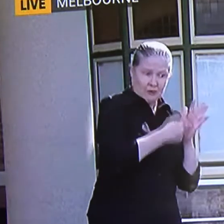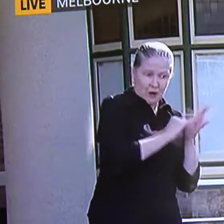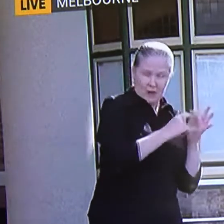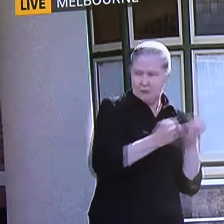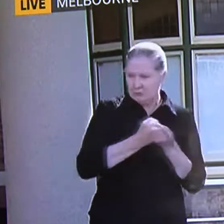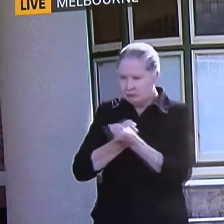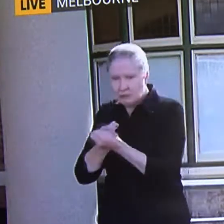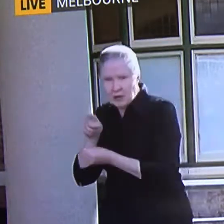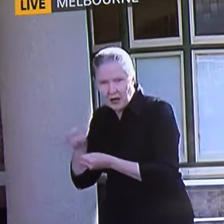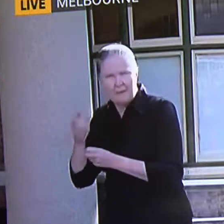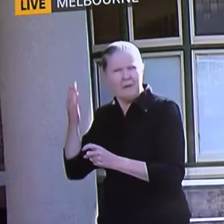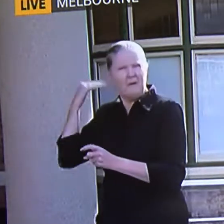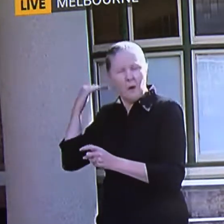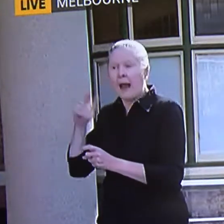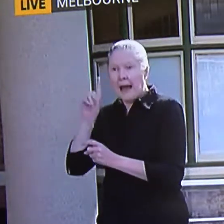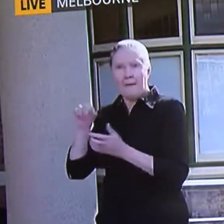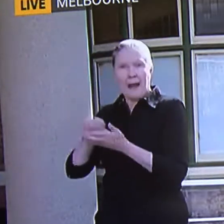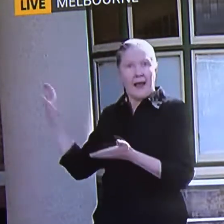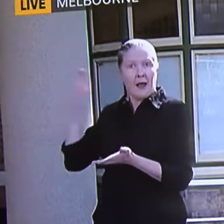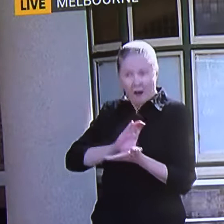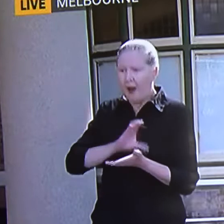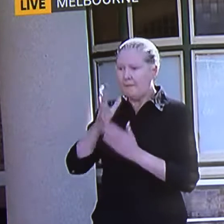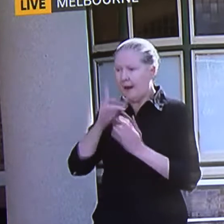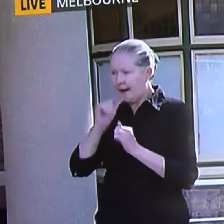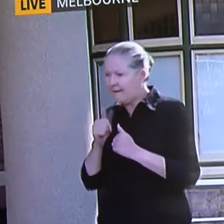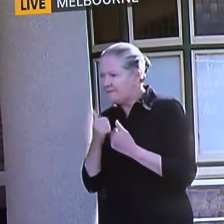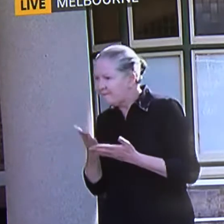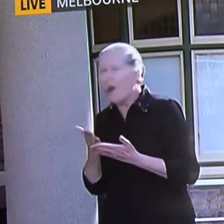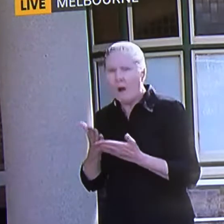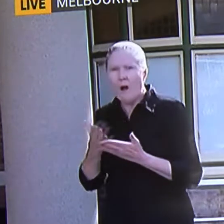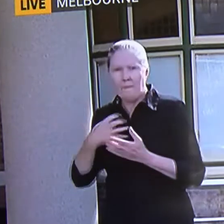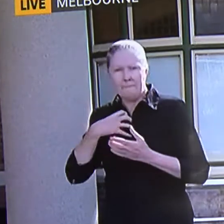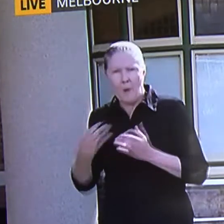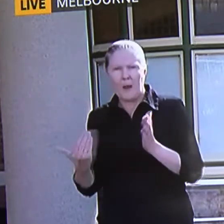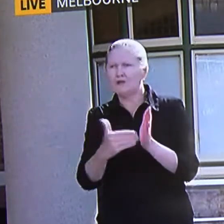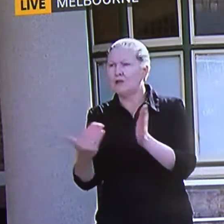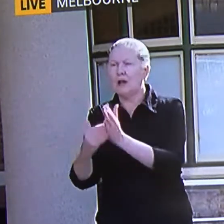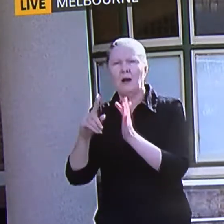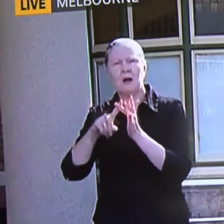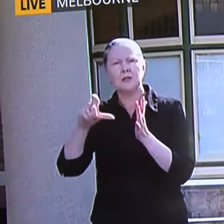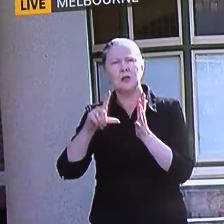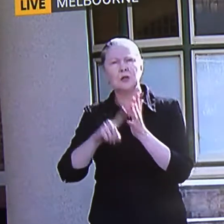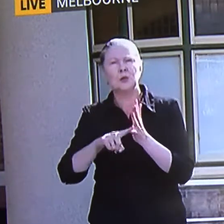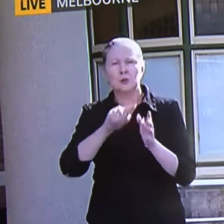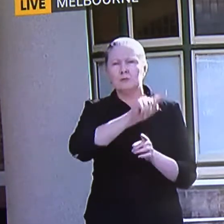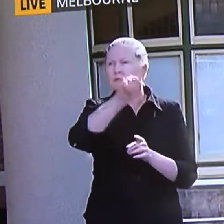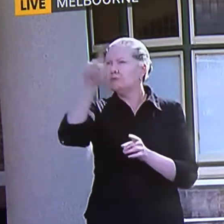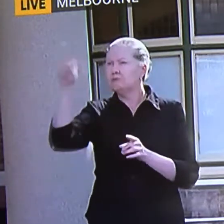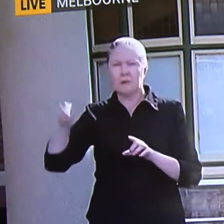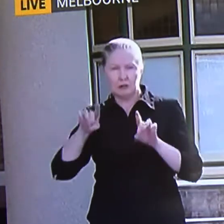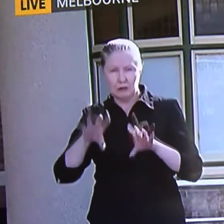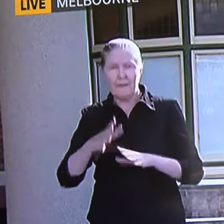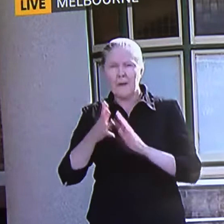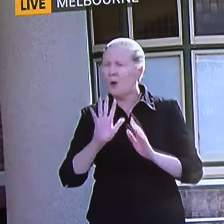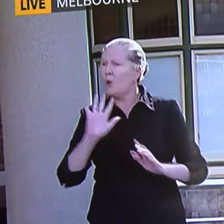and this funding will allow us to enrol additional intensive care units across the country so that every Australian can have